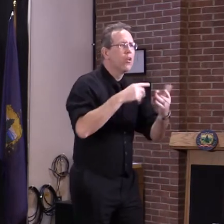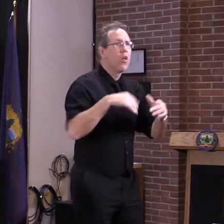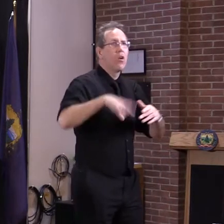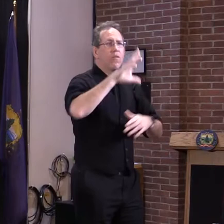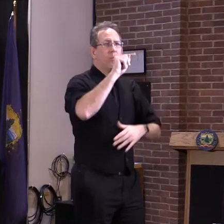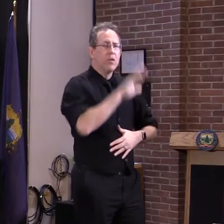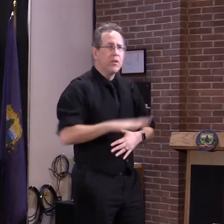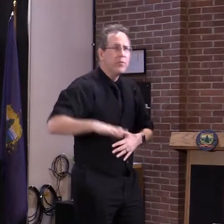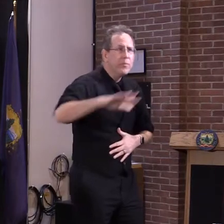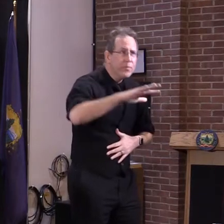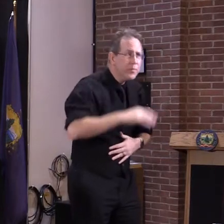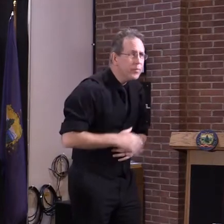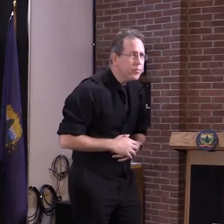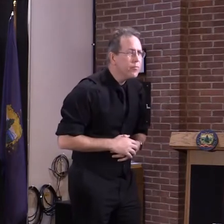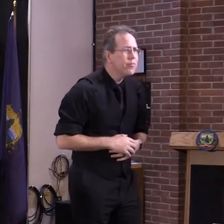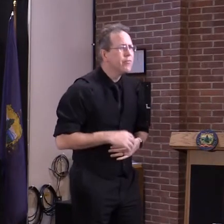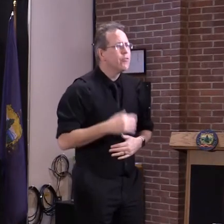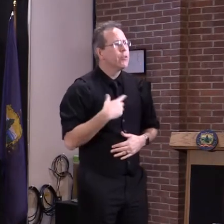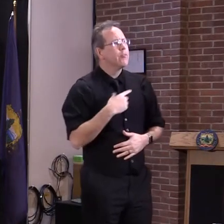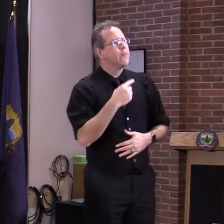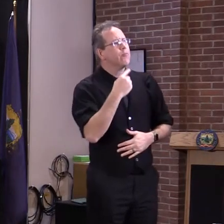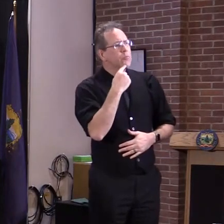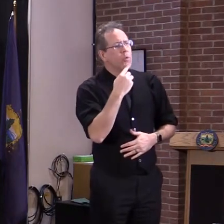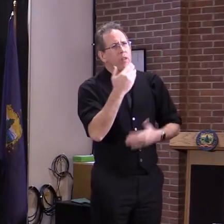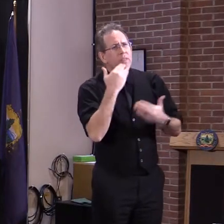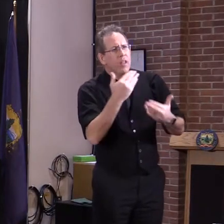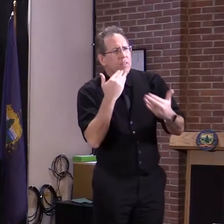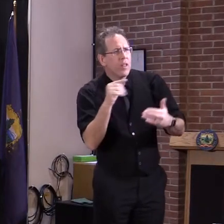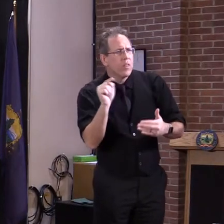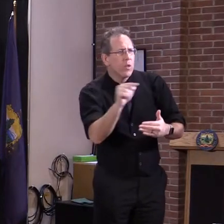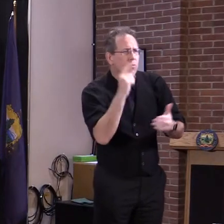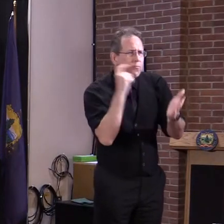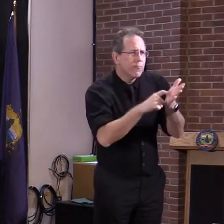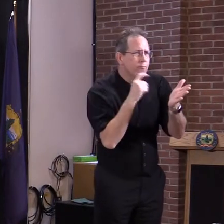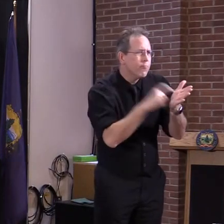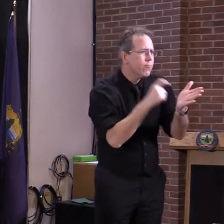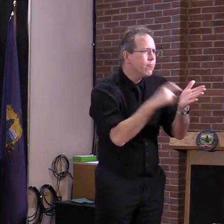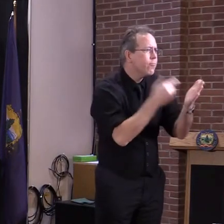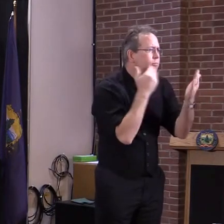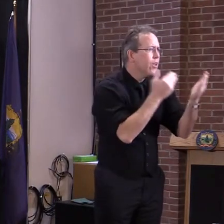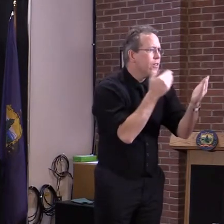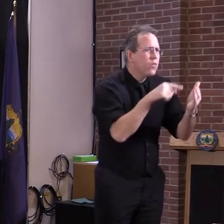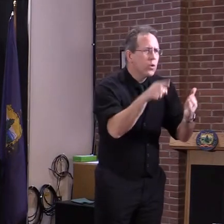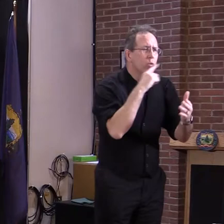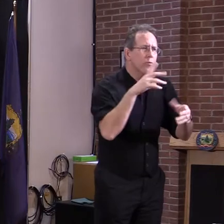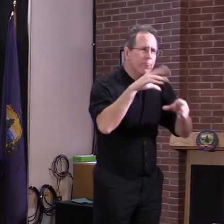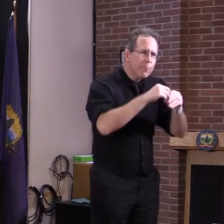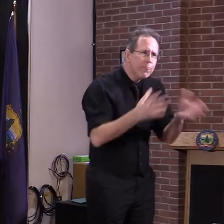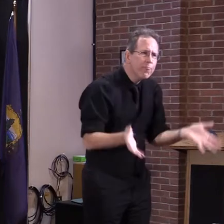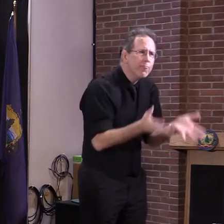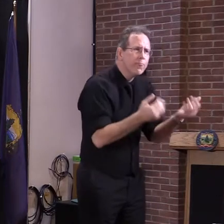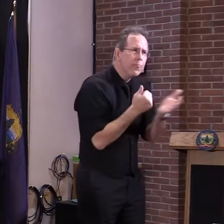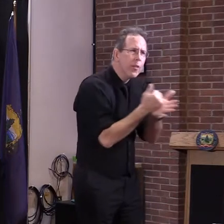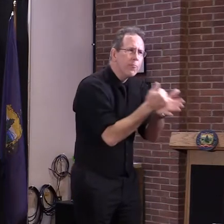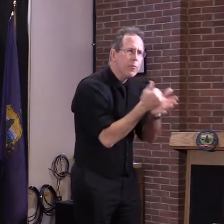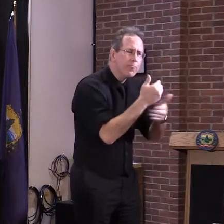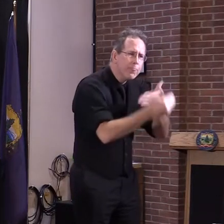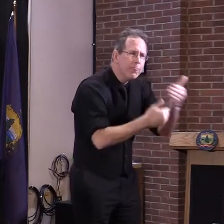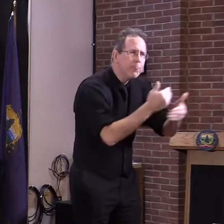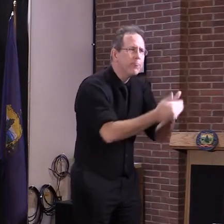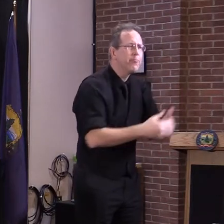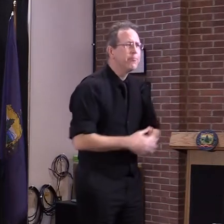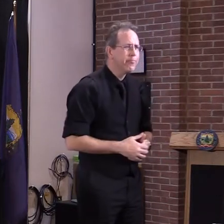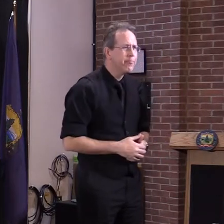my sincere thanks to those who worked tirelessly to keep our mental health system stable. With that, I'll turn it over to Commissioner